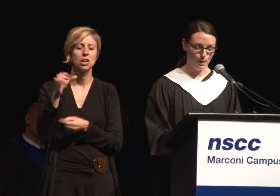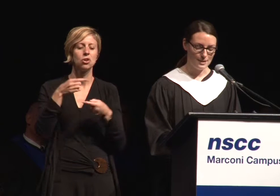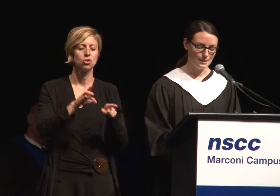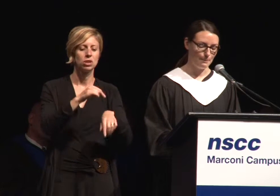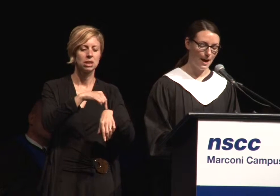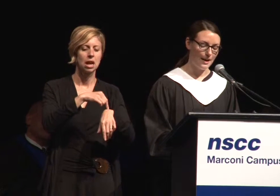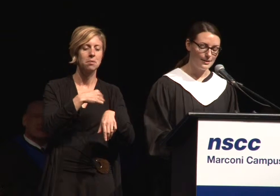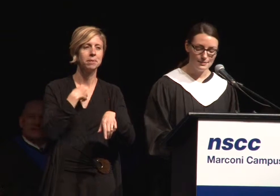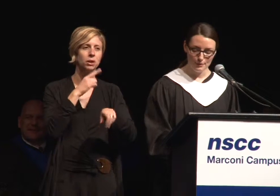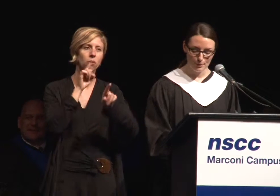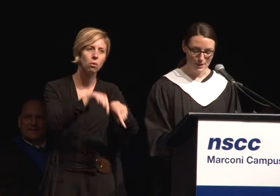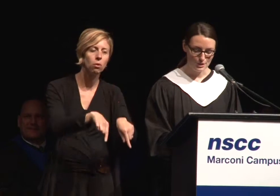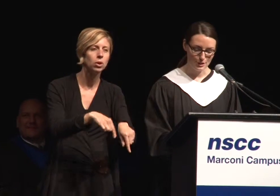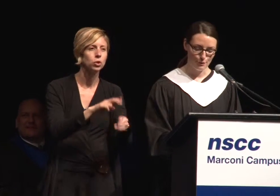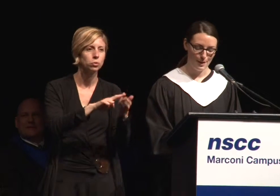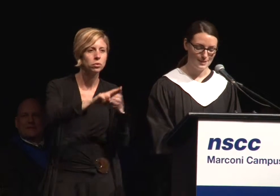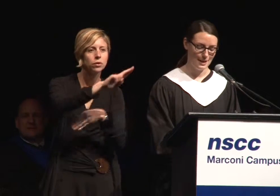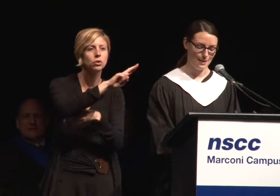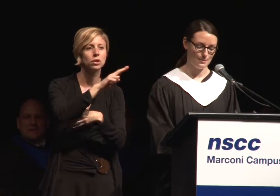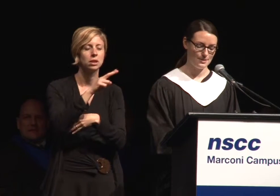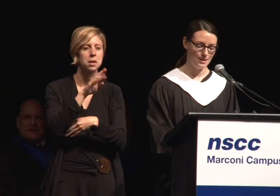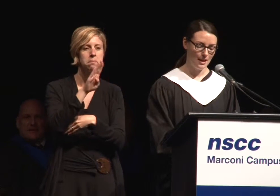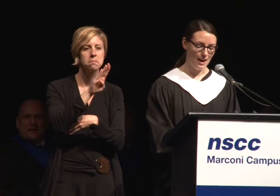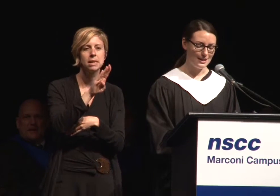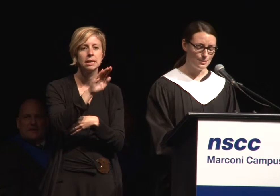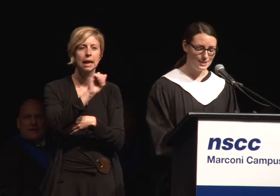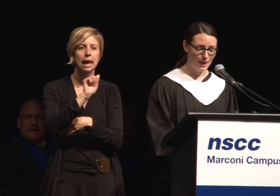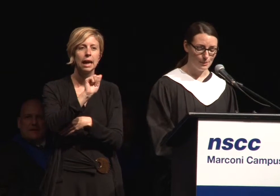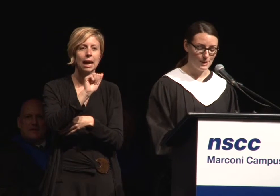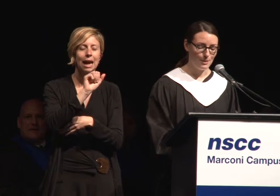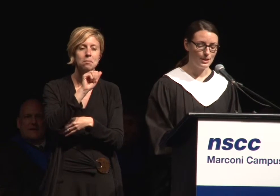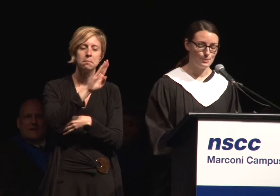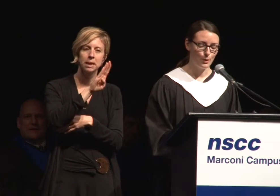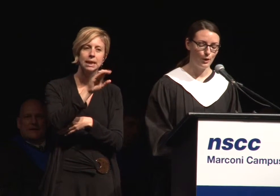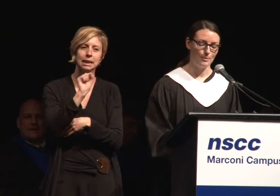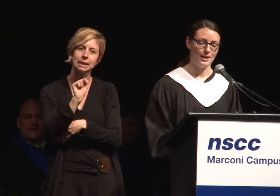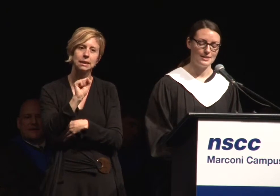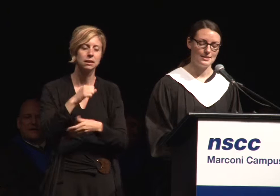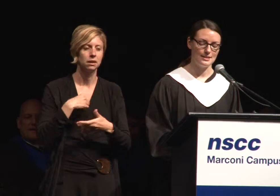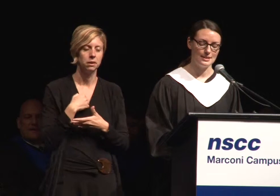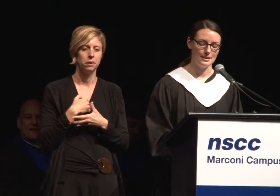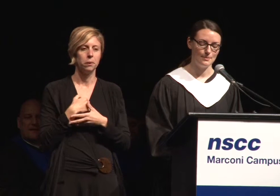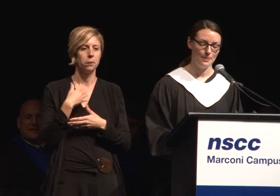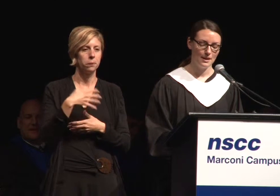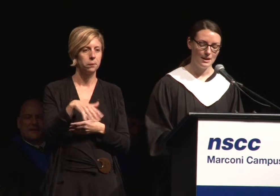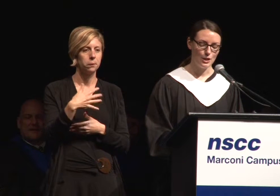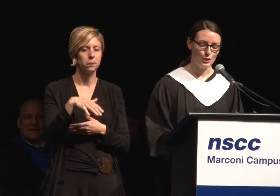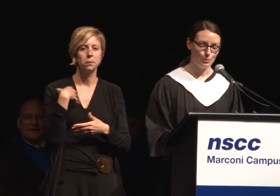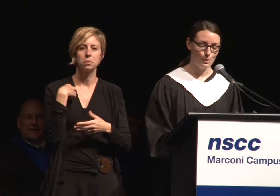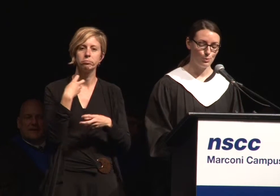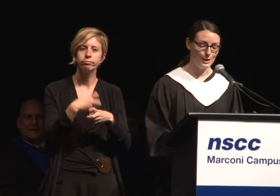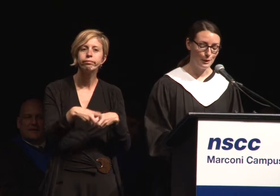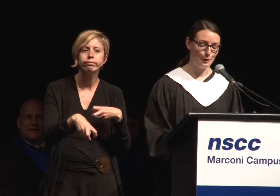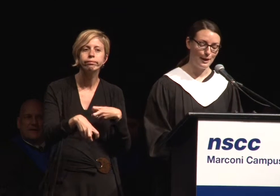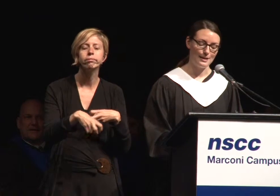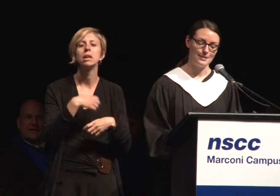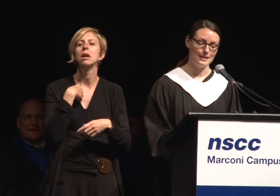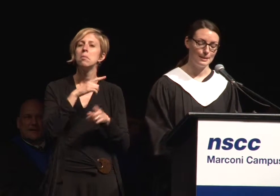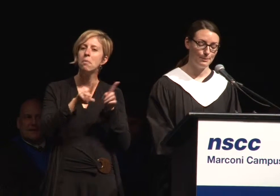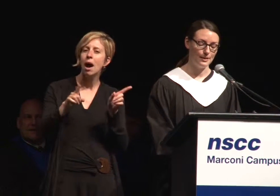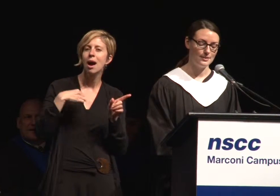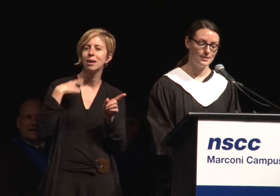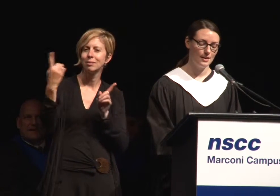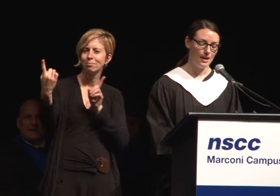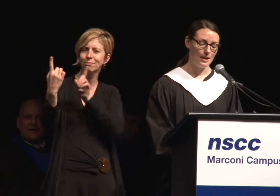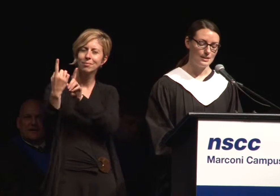of memorizing piles of information for my exams, and he was telling me about his program at NSCC. He showed me real things that he